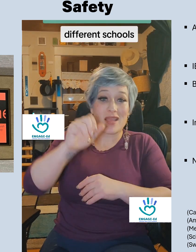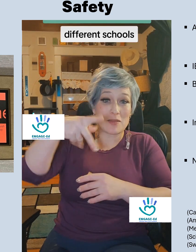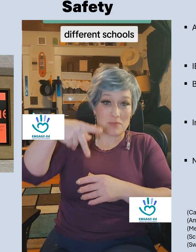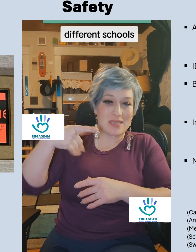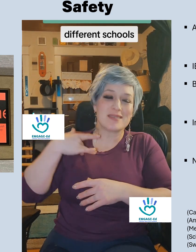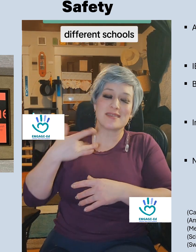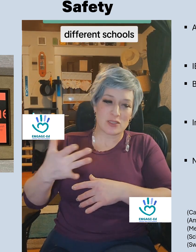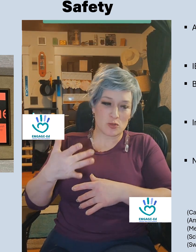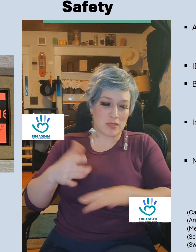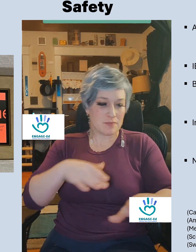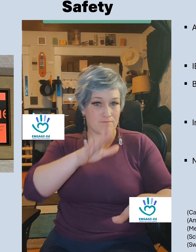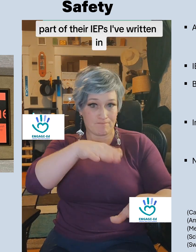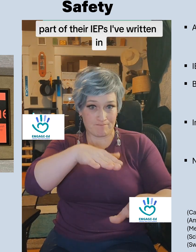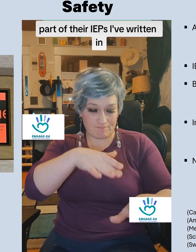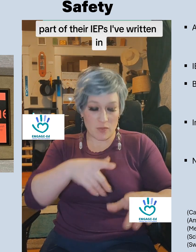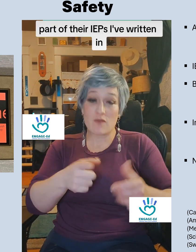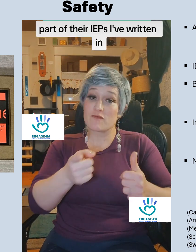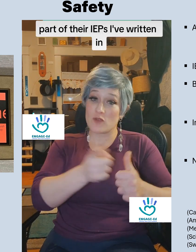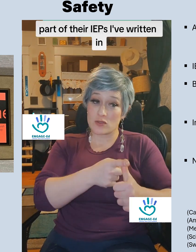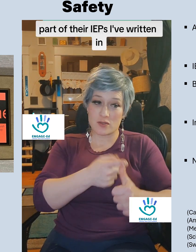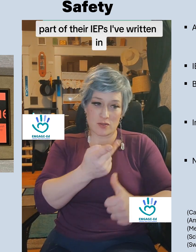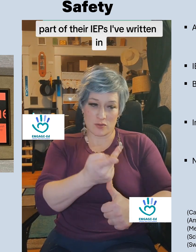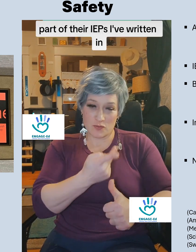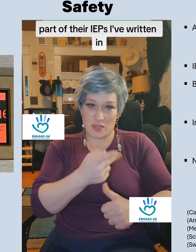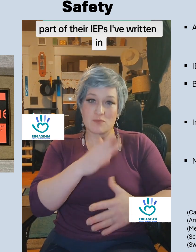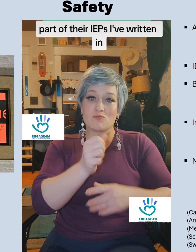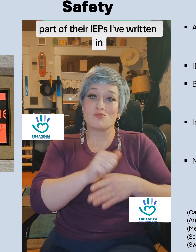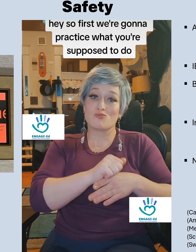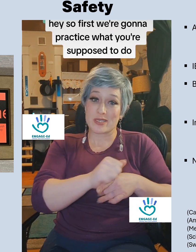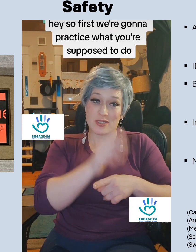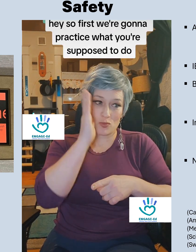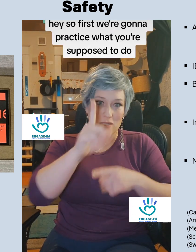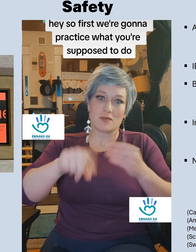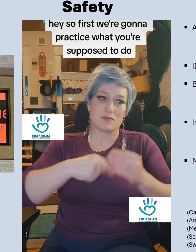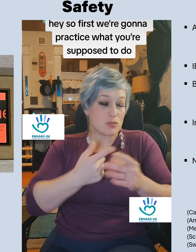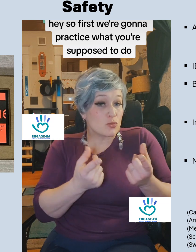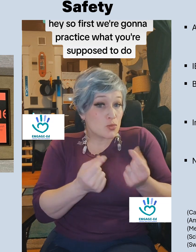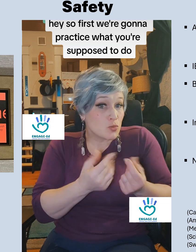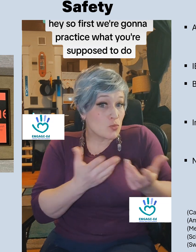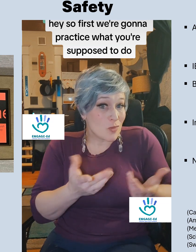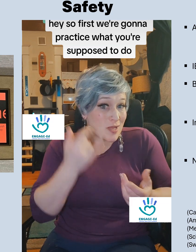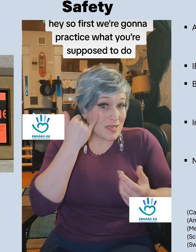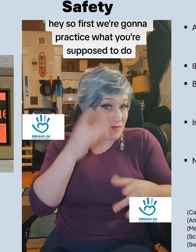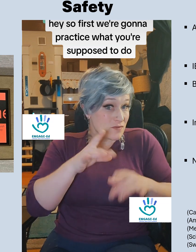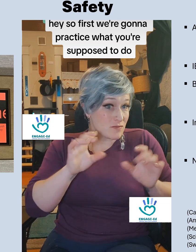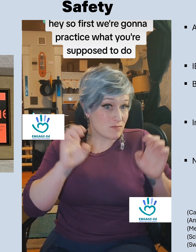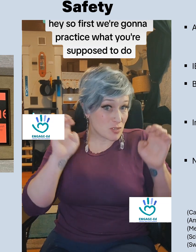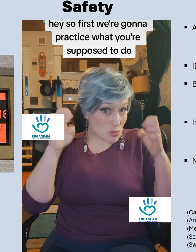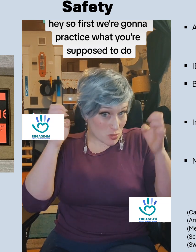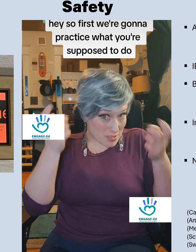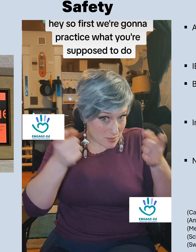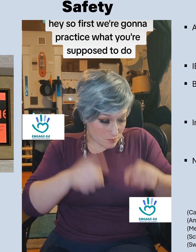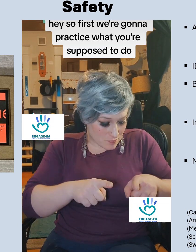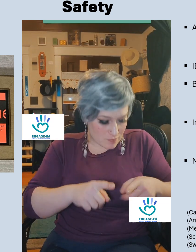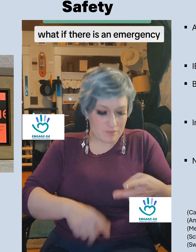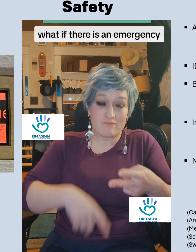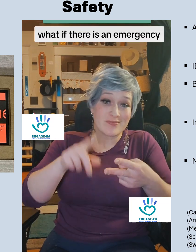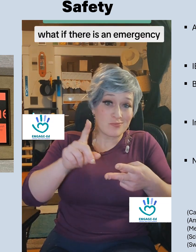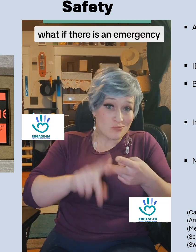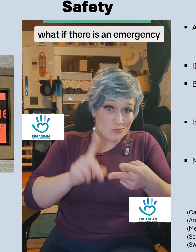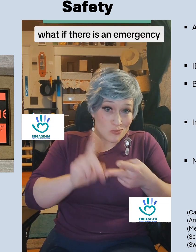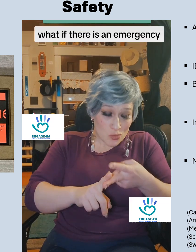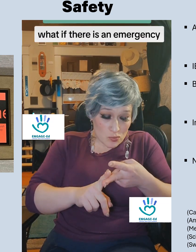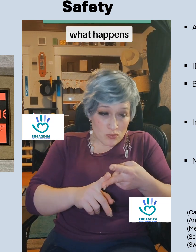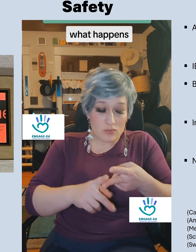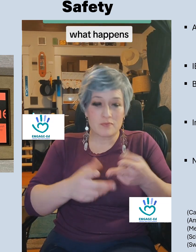different schools, part of their IEPs, I've written in, hey, so first, we're going to practice what you're supposed to do. What if there